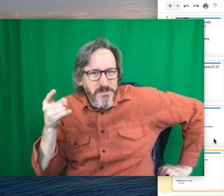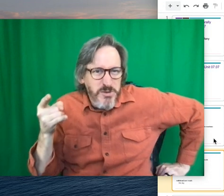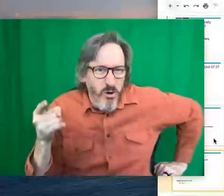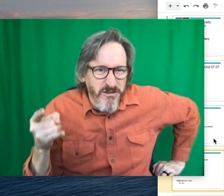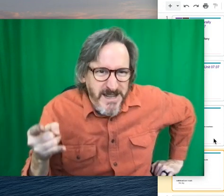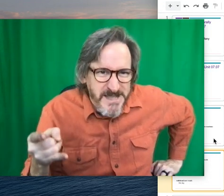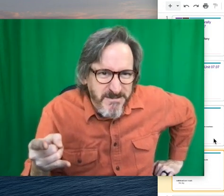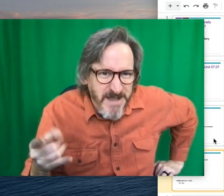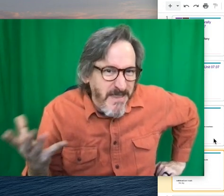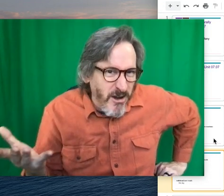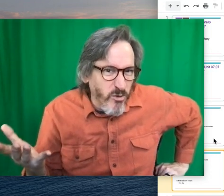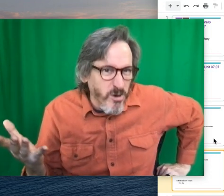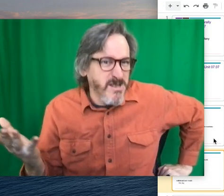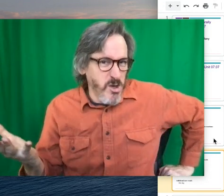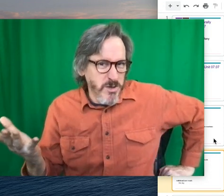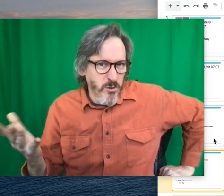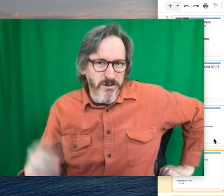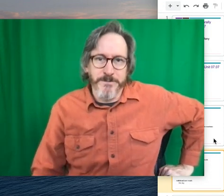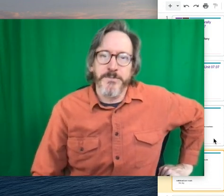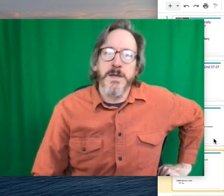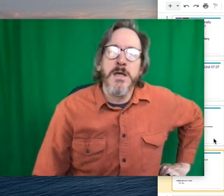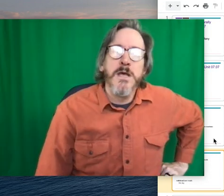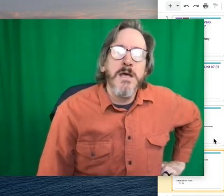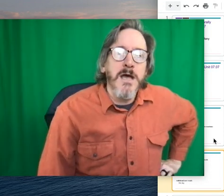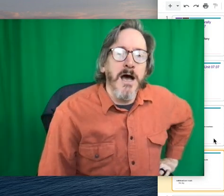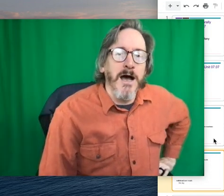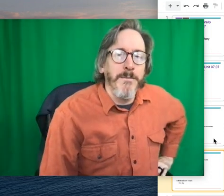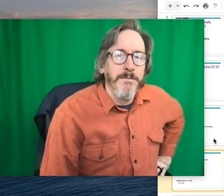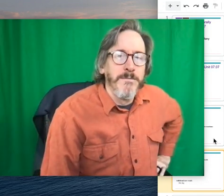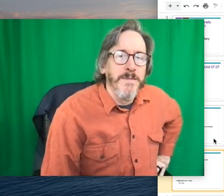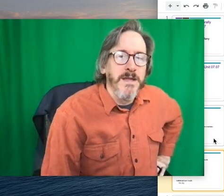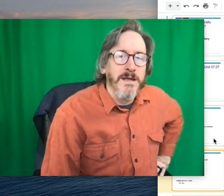But this is much more offensive and therefore so much more fun.